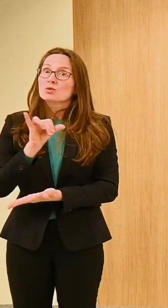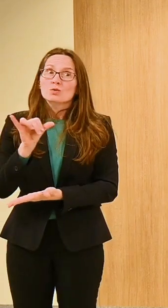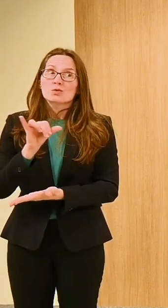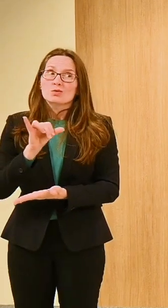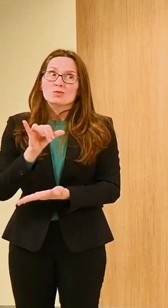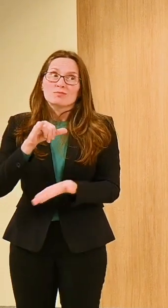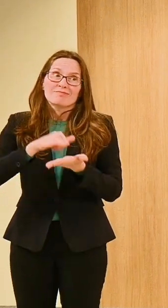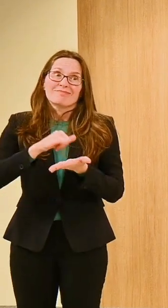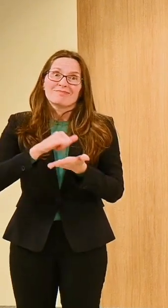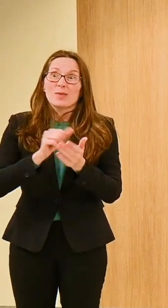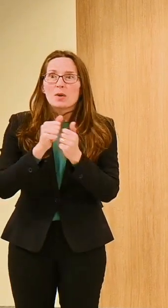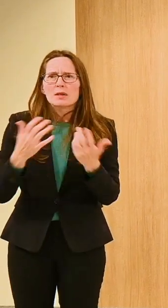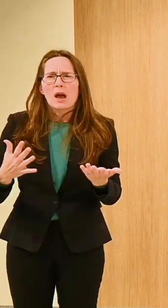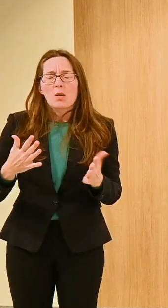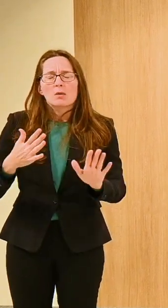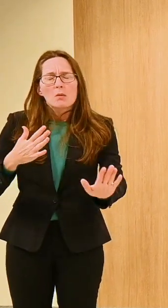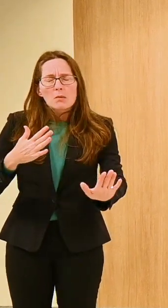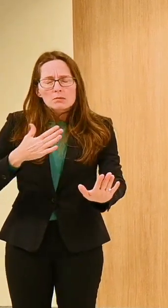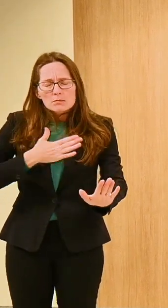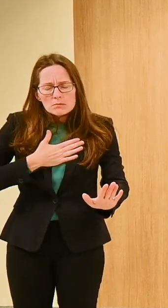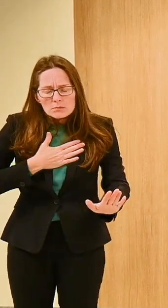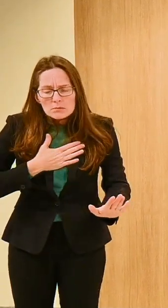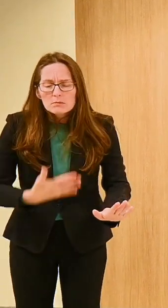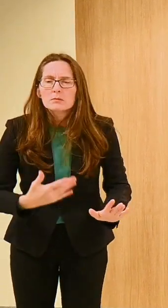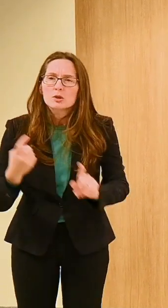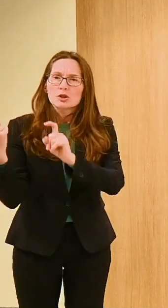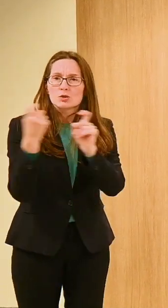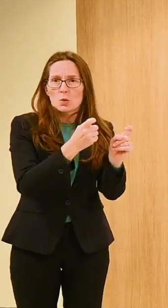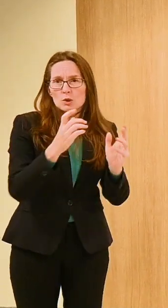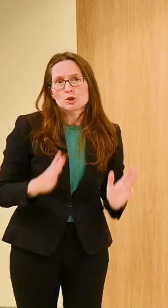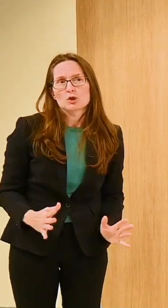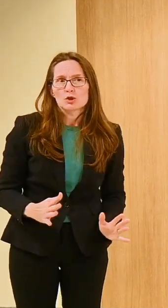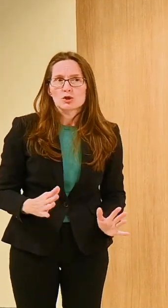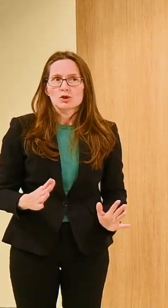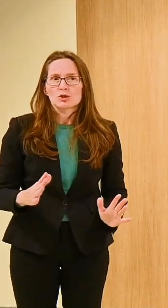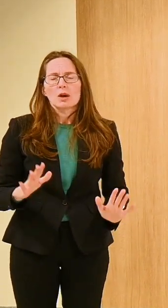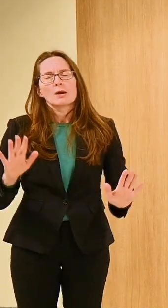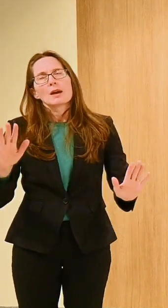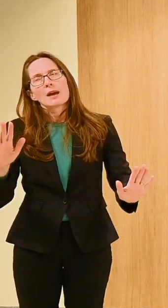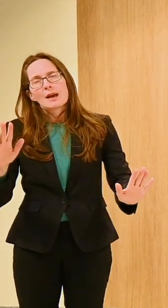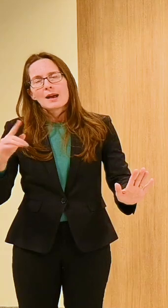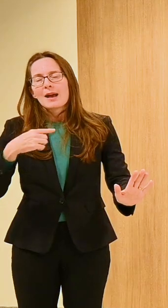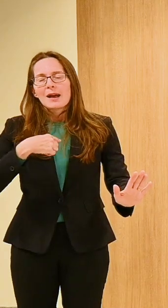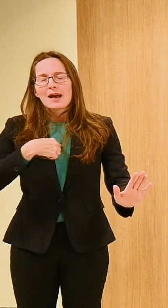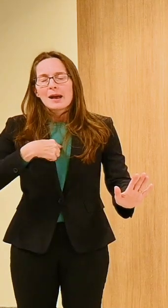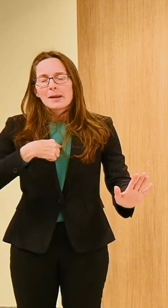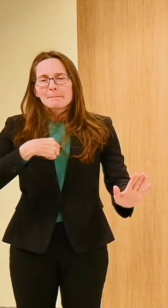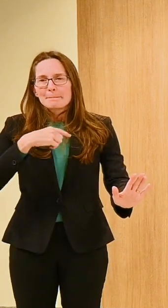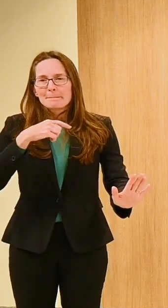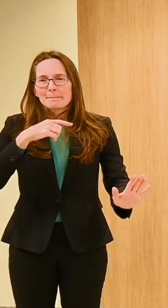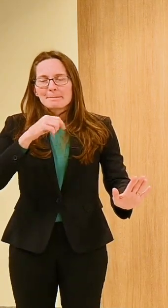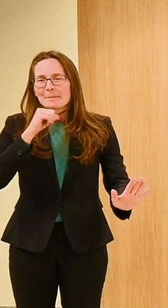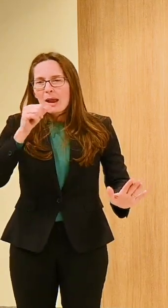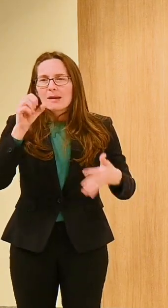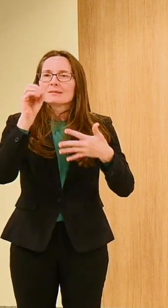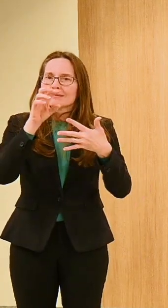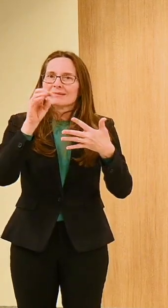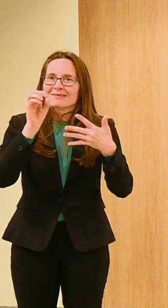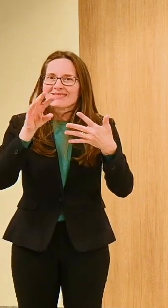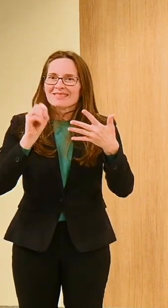donors and the philanthropists who gave, and I'm not going to start listing because then I'll be here all day, but thank